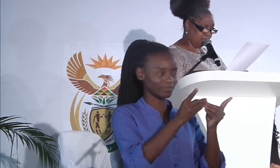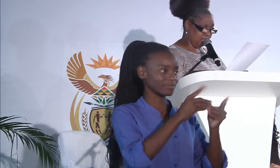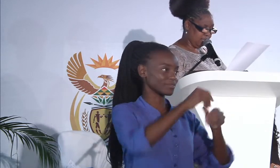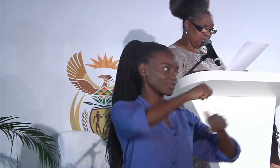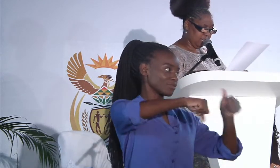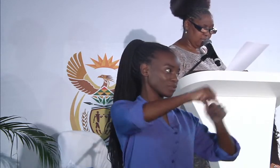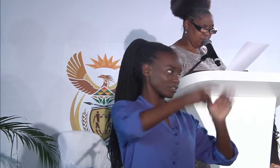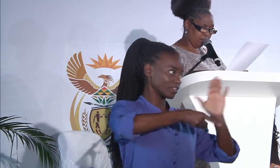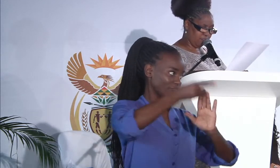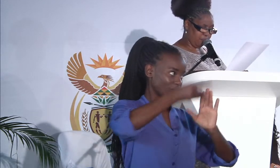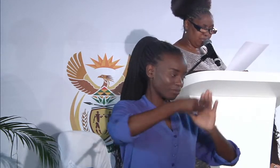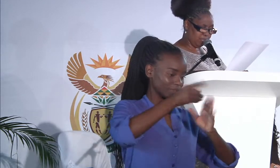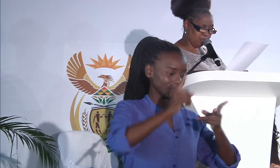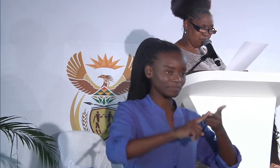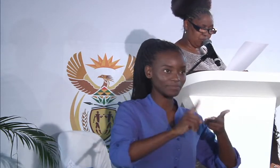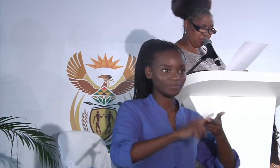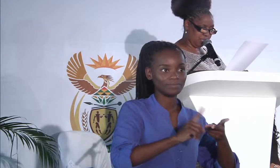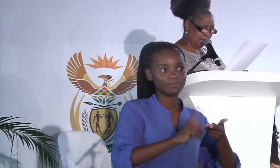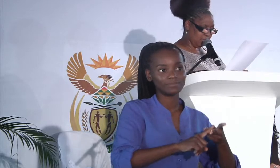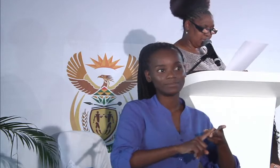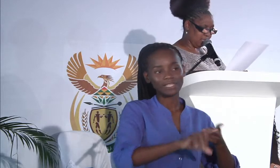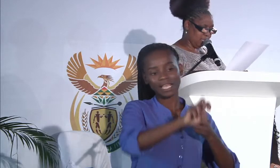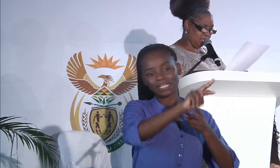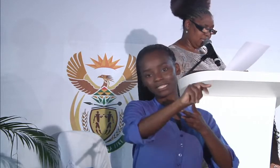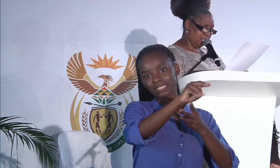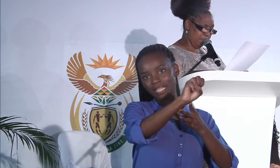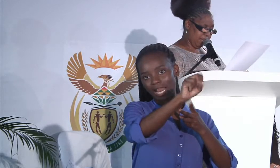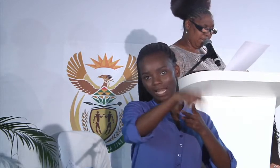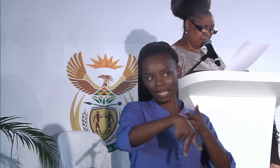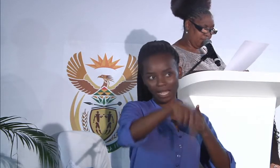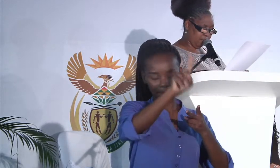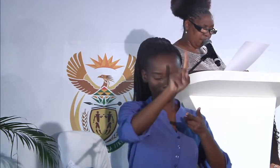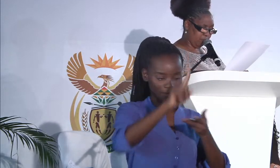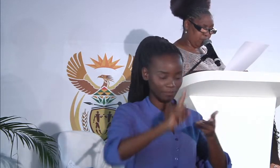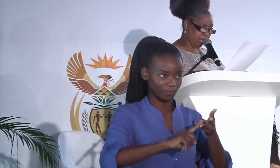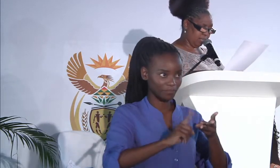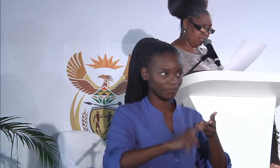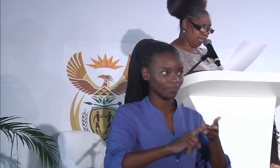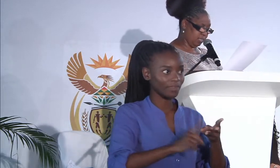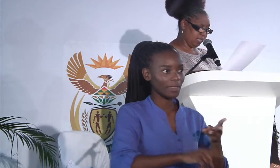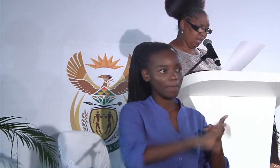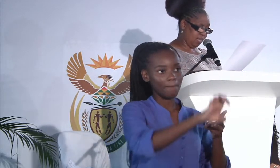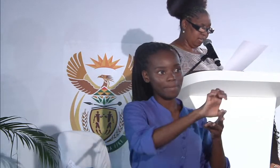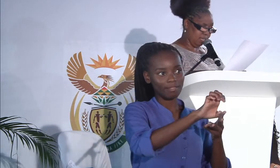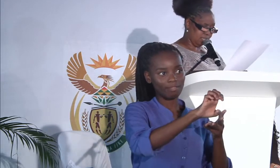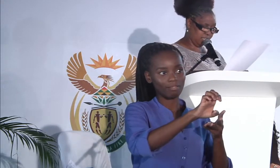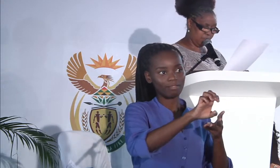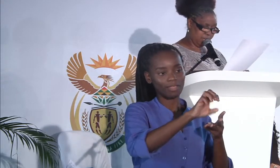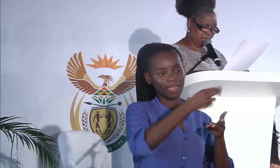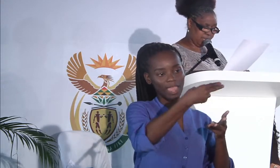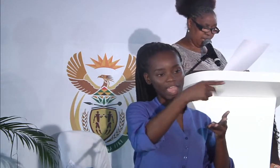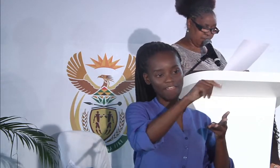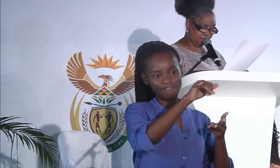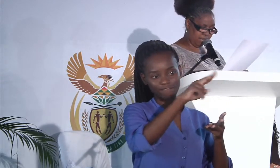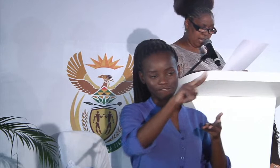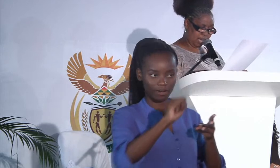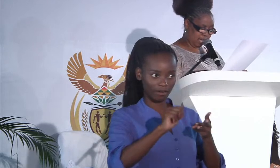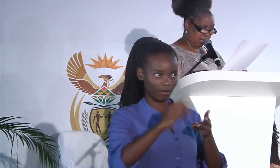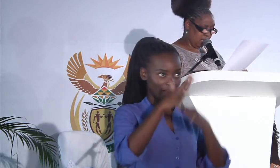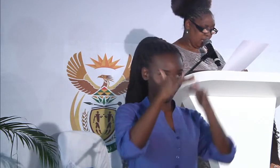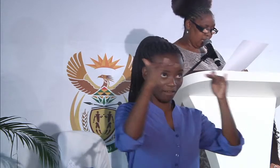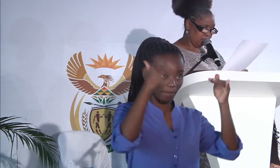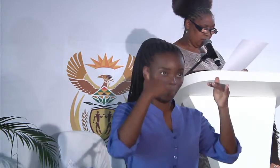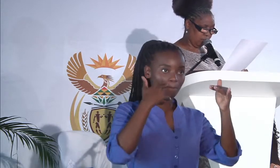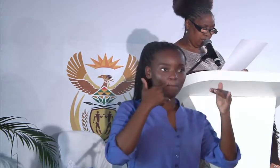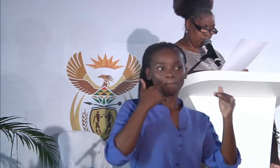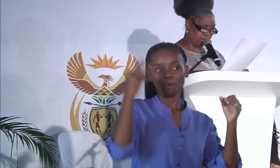African Network for Persons Who Use Drugs, the Belhaven Memorial Center, TB HIV Care,